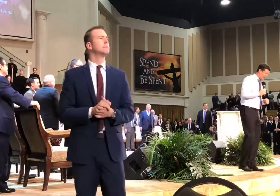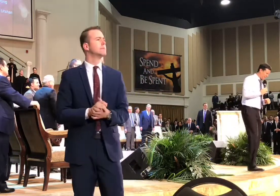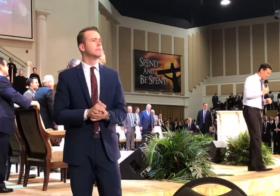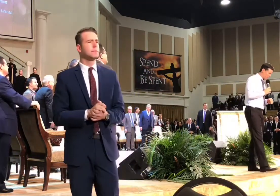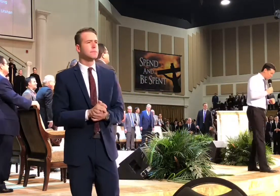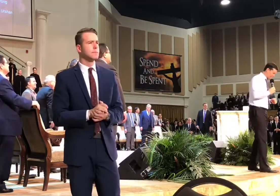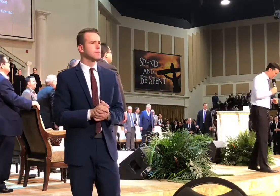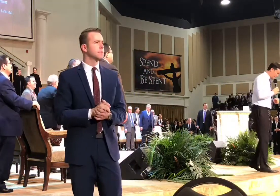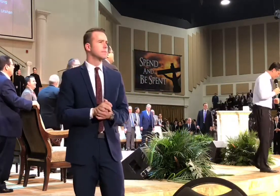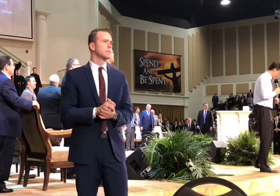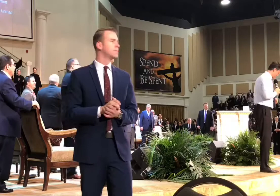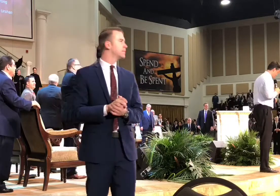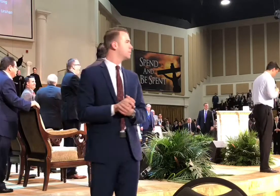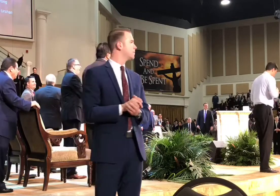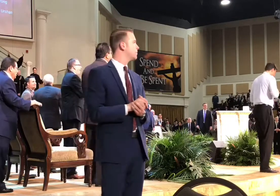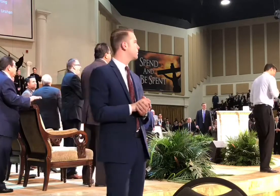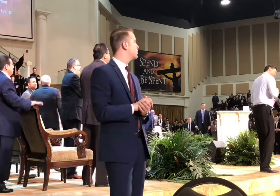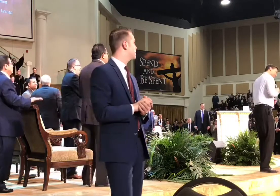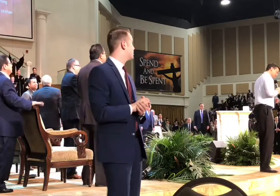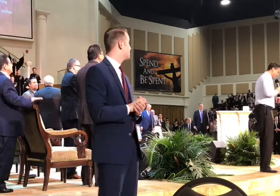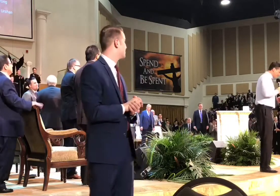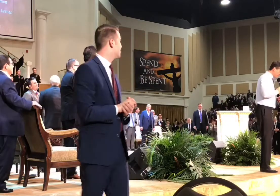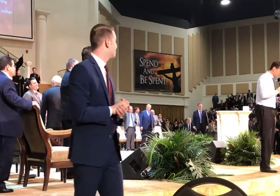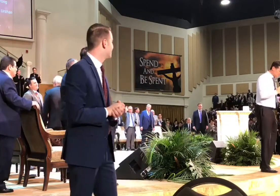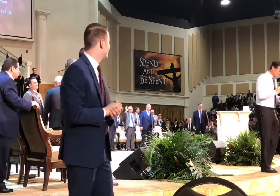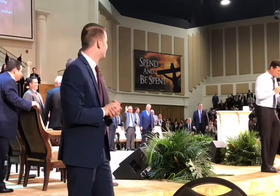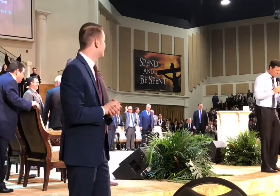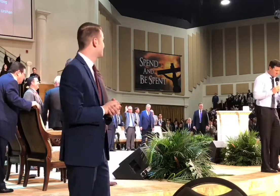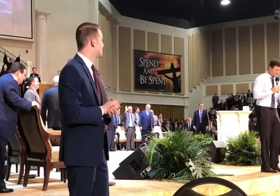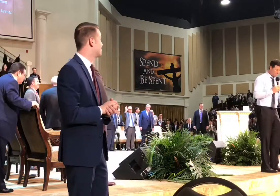hallelujah. We are not under the shadow.